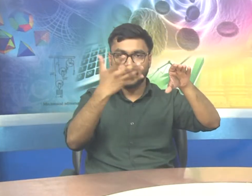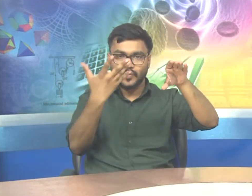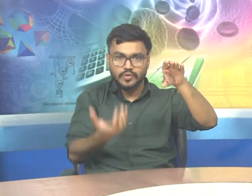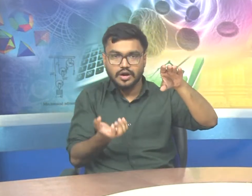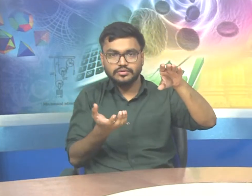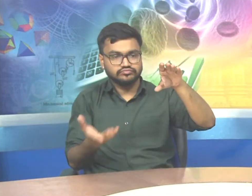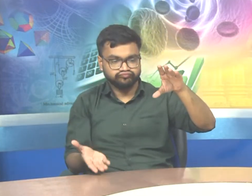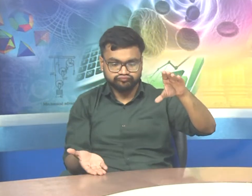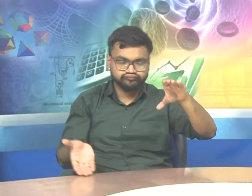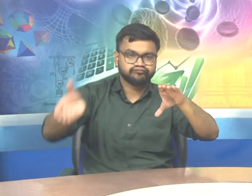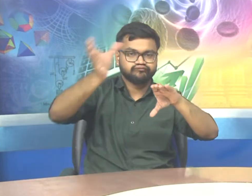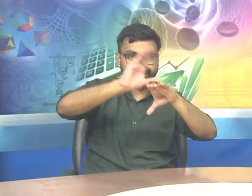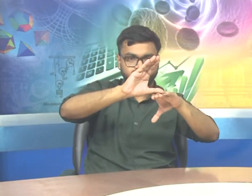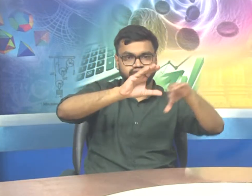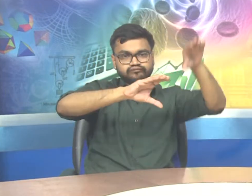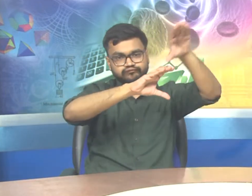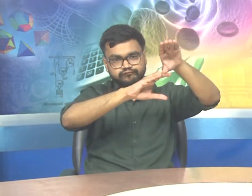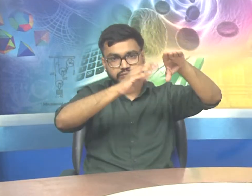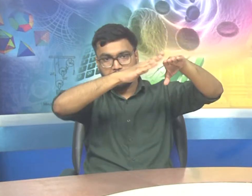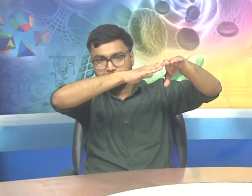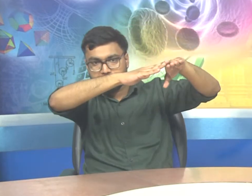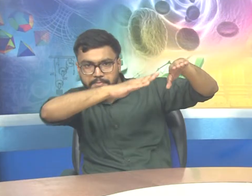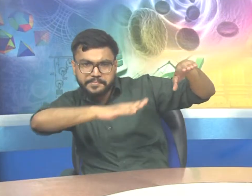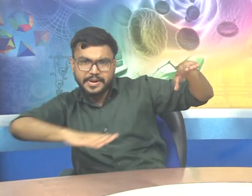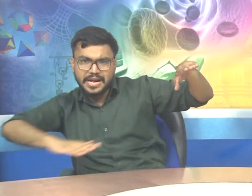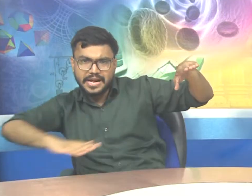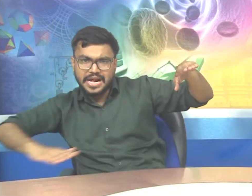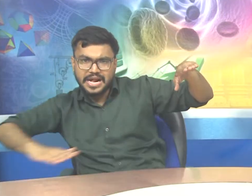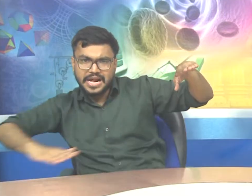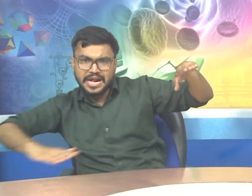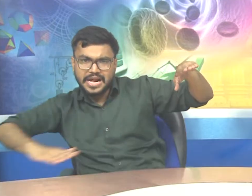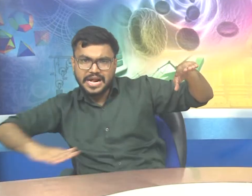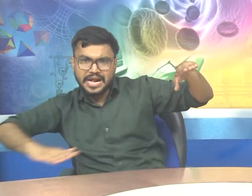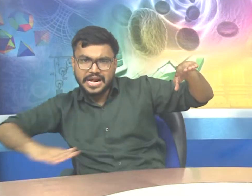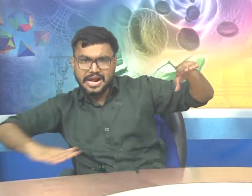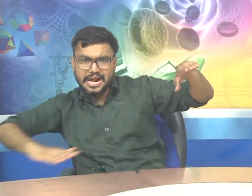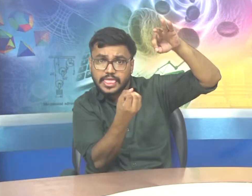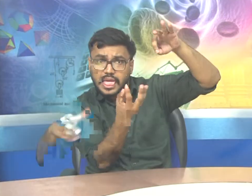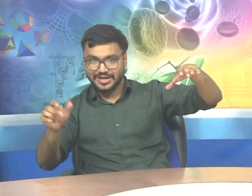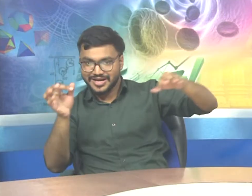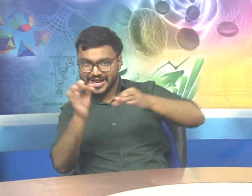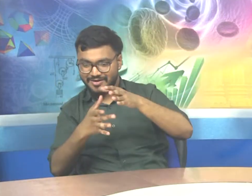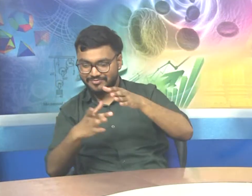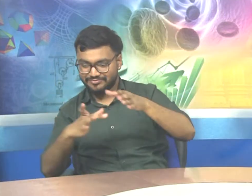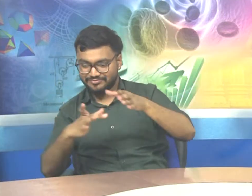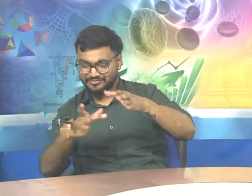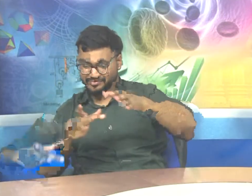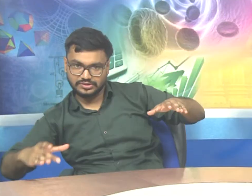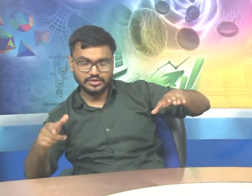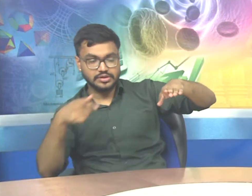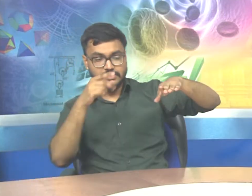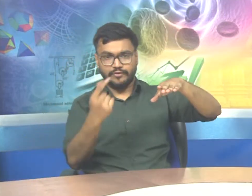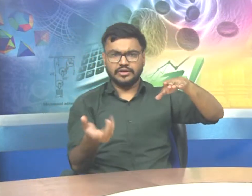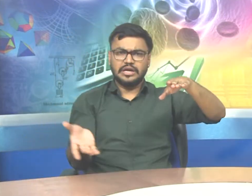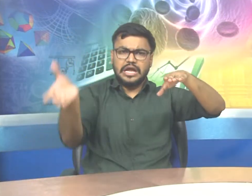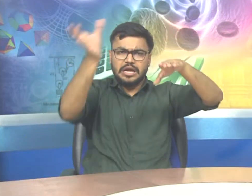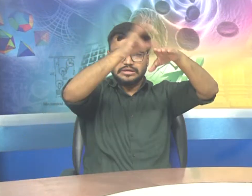Now repeat the experiment by letting the cell roll from a ground. Then the